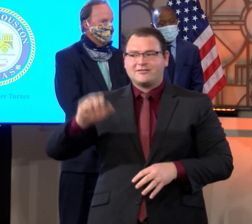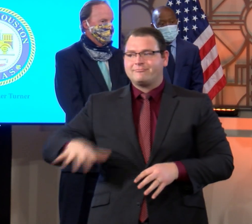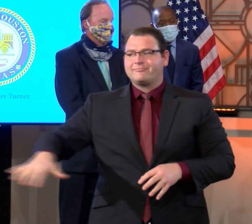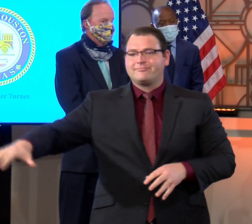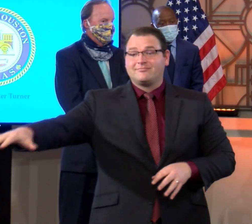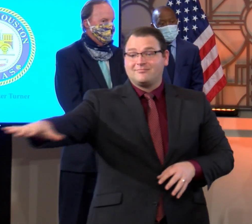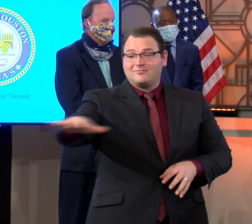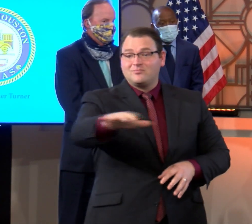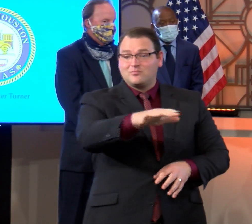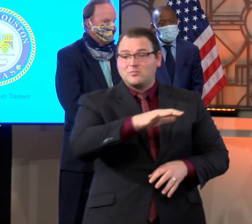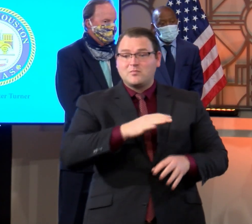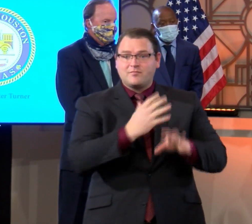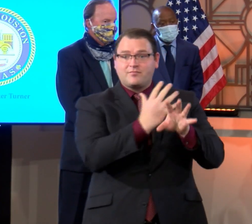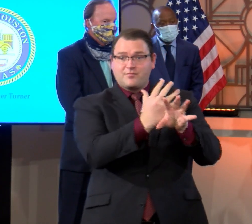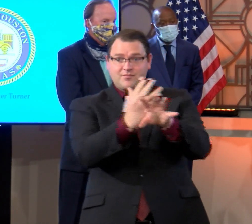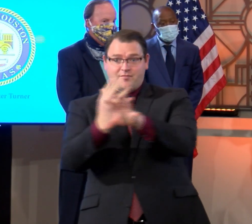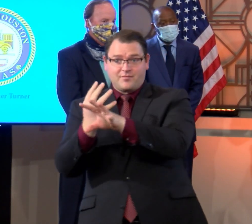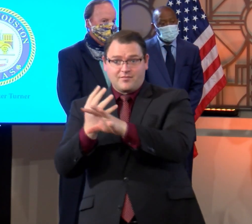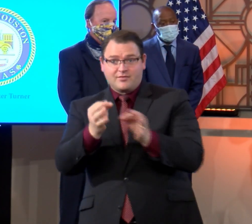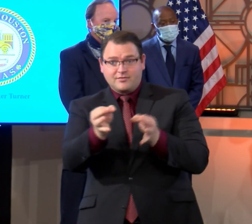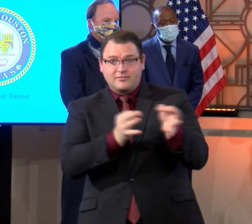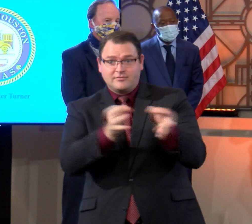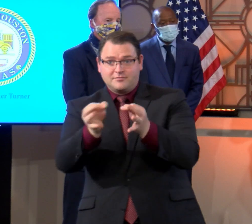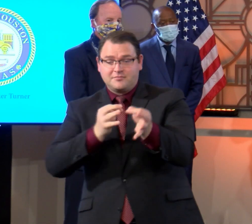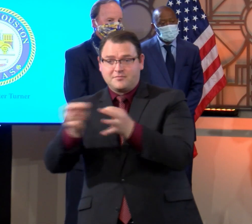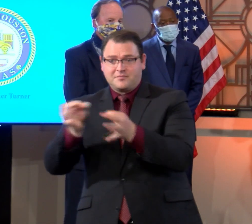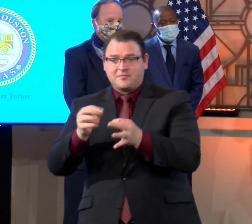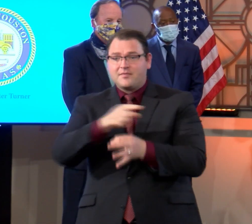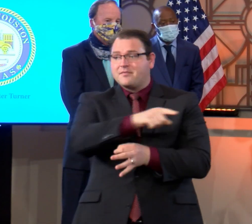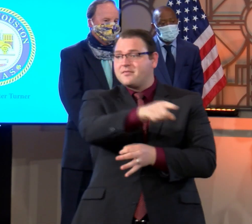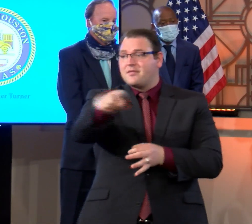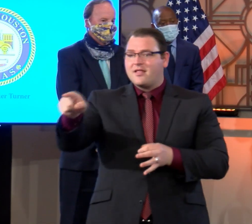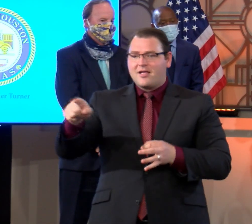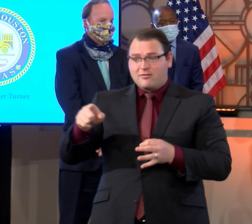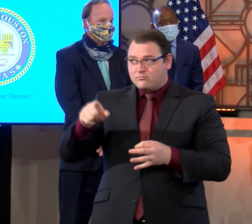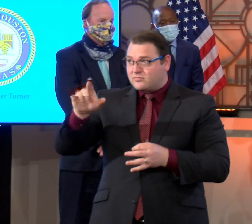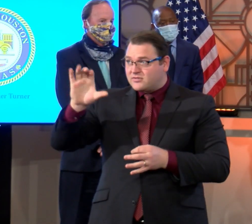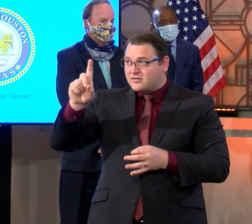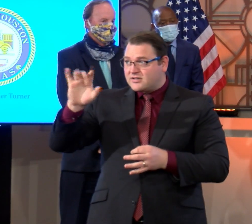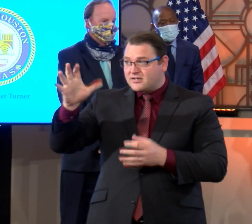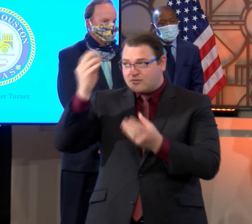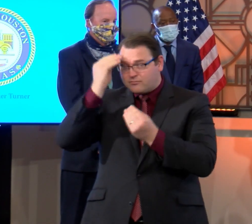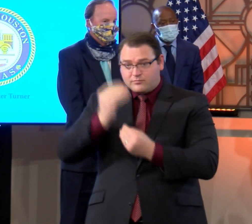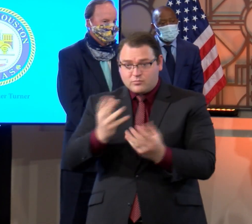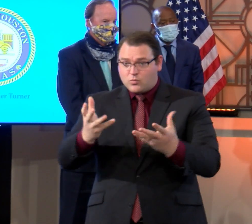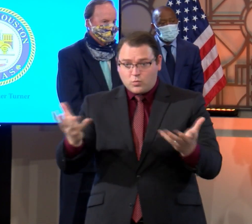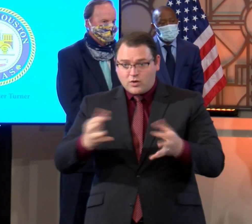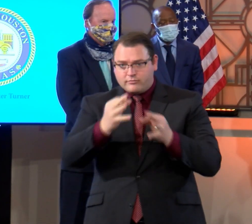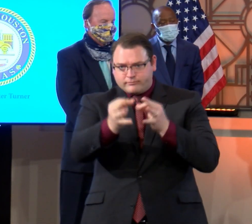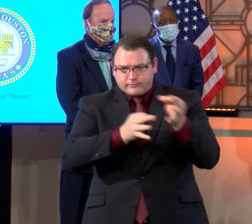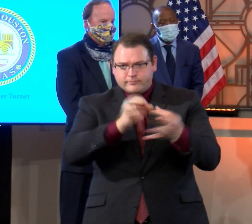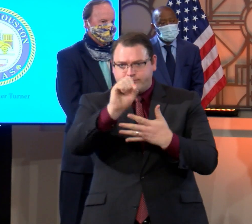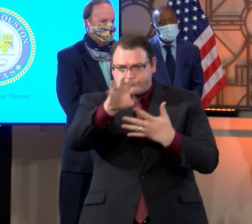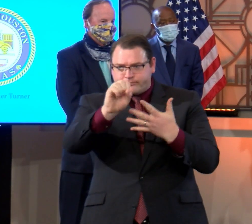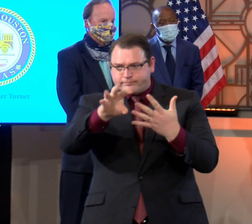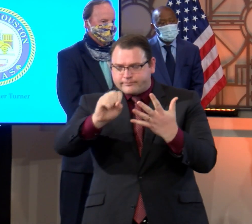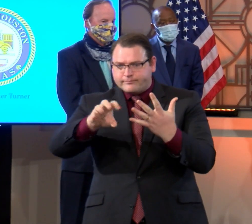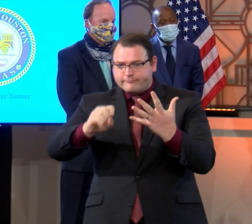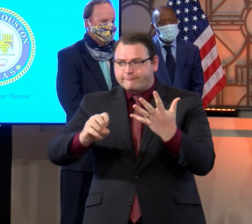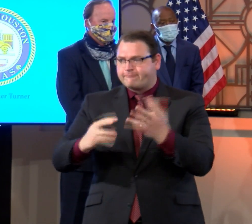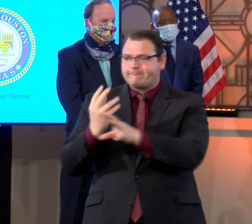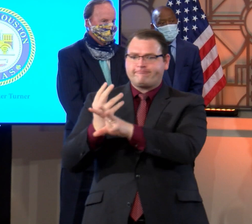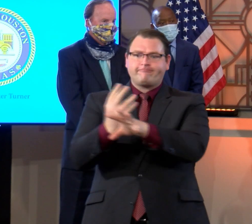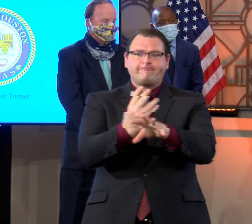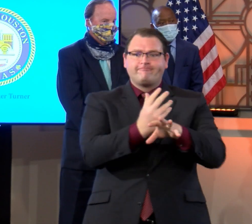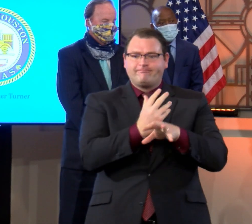them acquainted with and facilitate their understanding of the new CDC guidelines, which, by the way, have come out in 2 versions since this